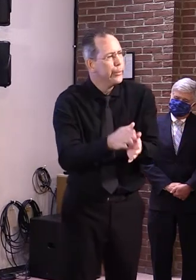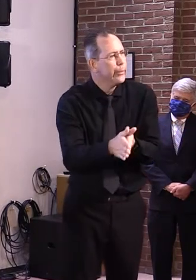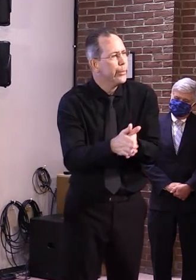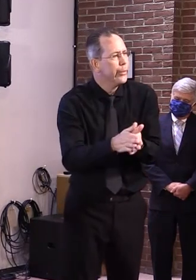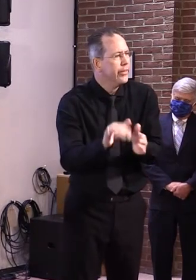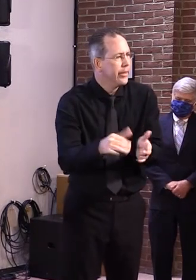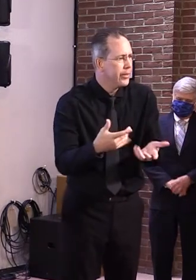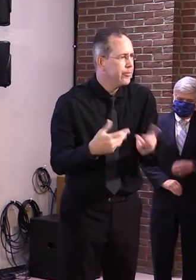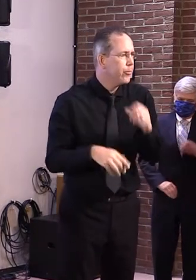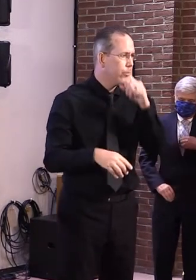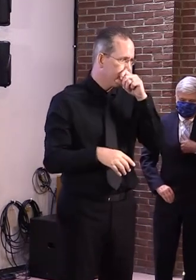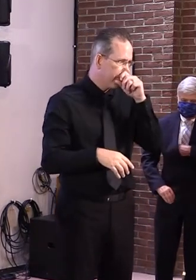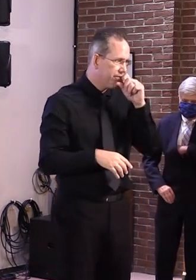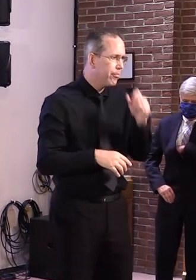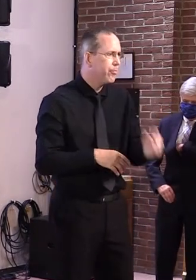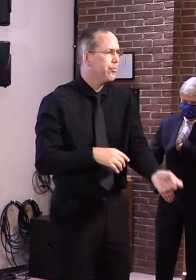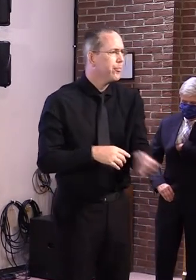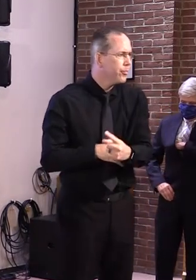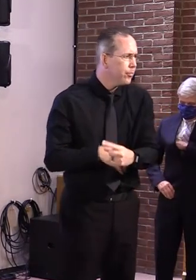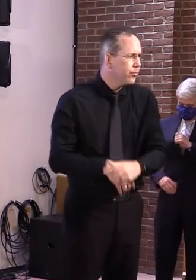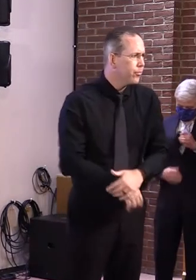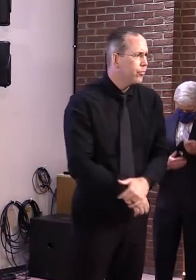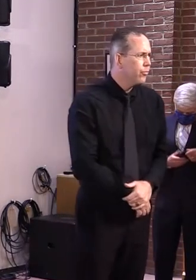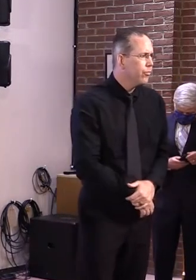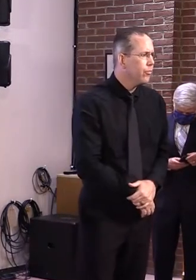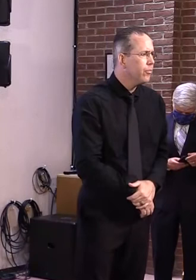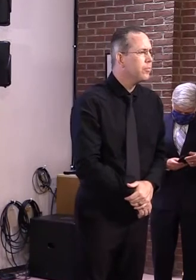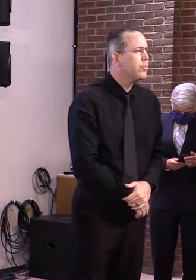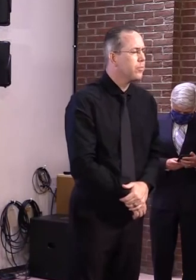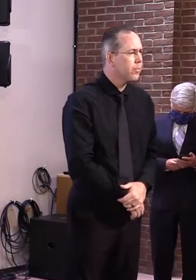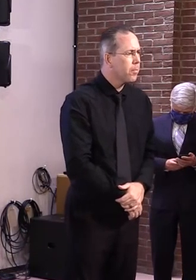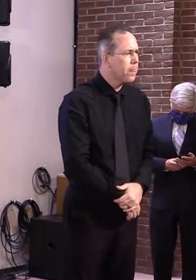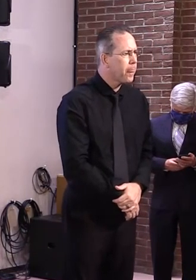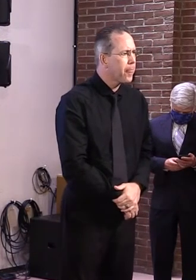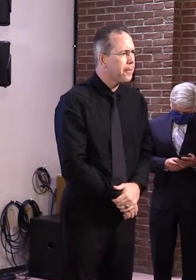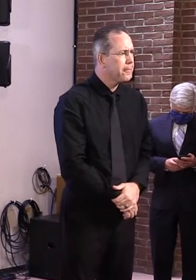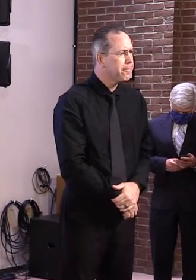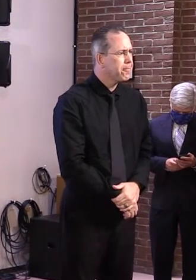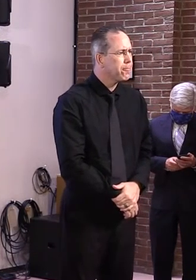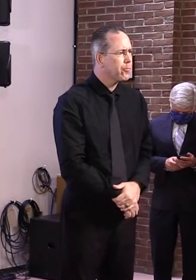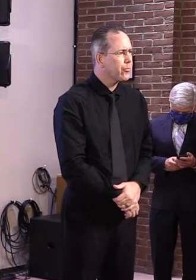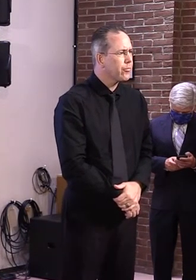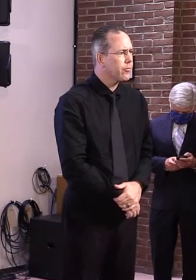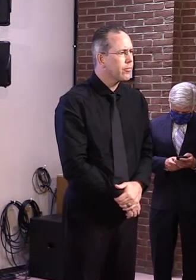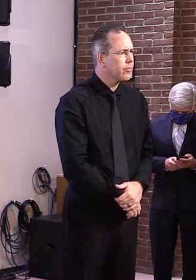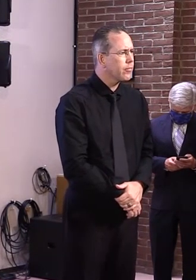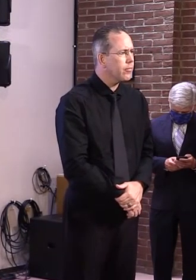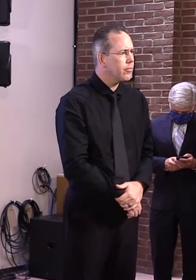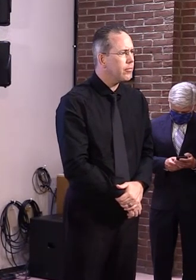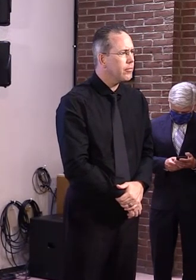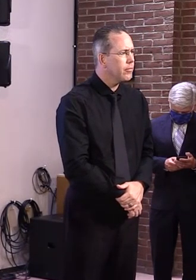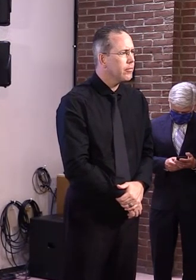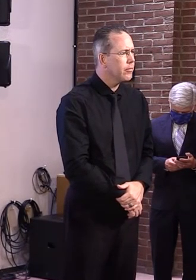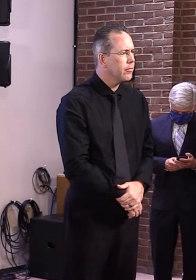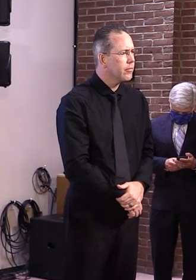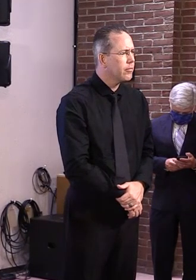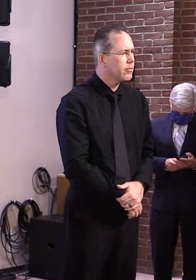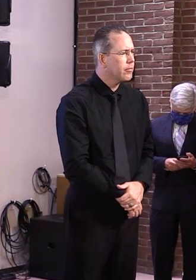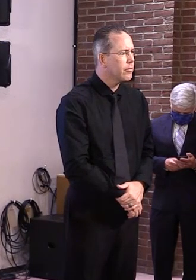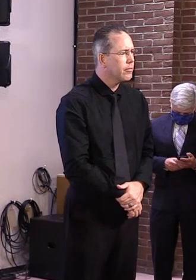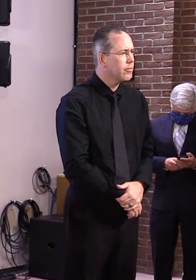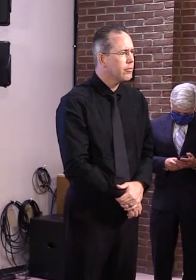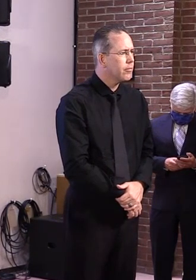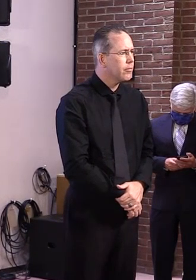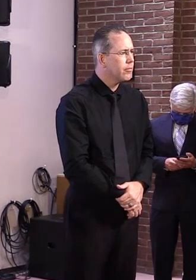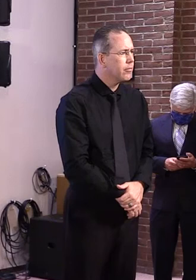I'd like how you jumped to the message about Yankee on a train trestle, which is railroad property. I mean, obviously